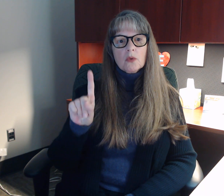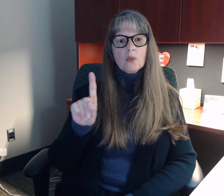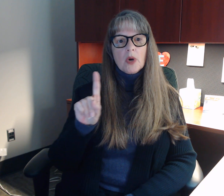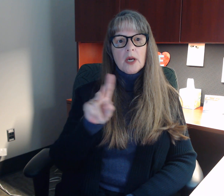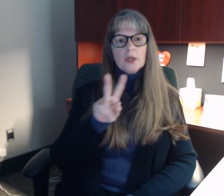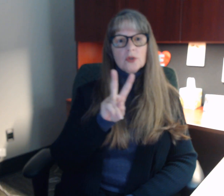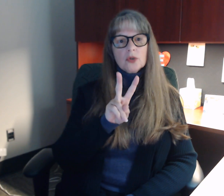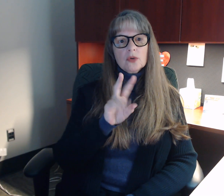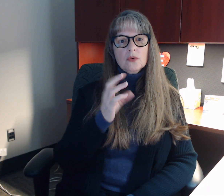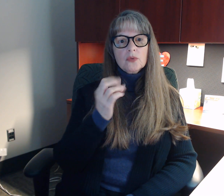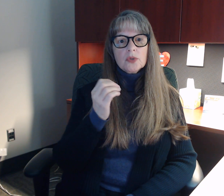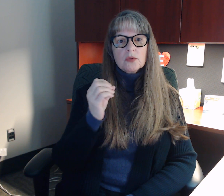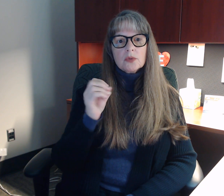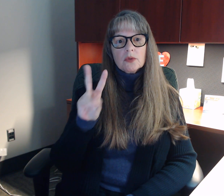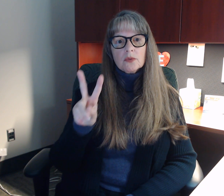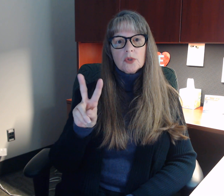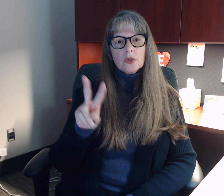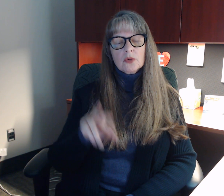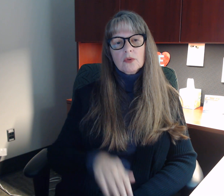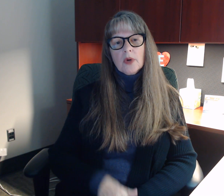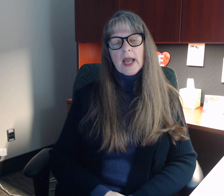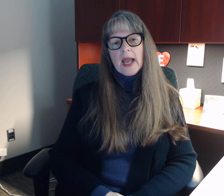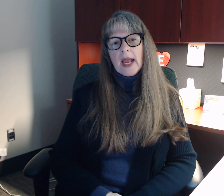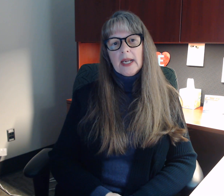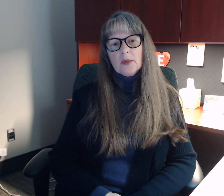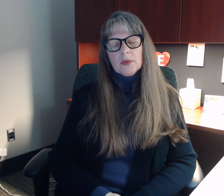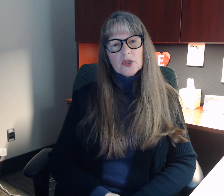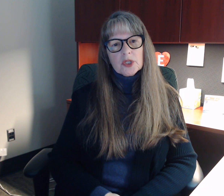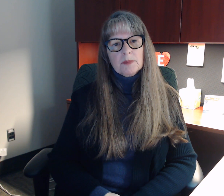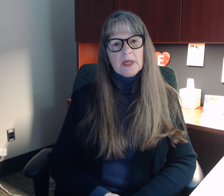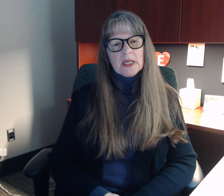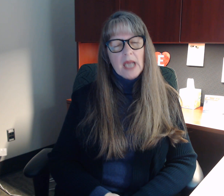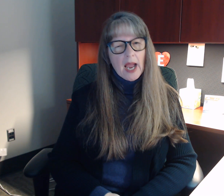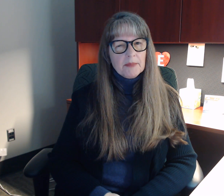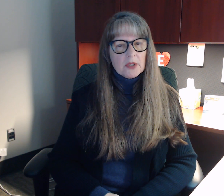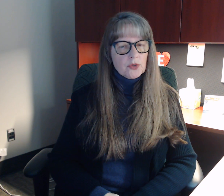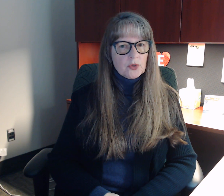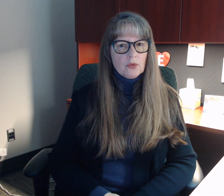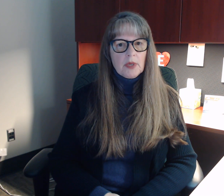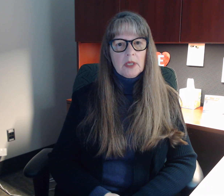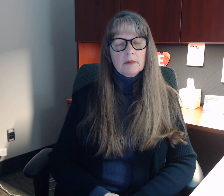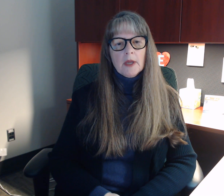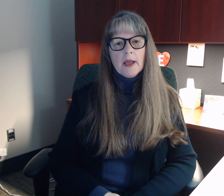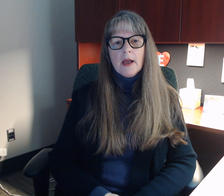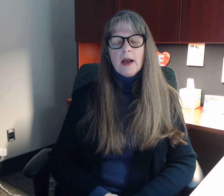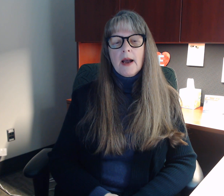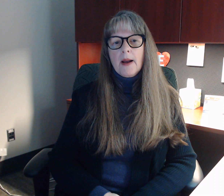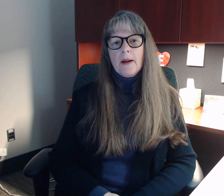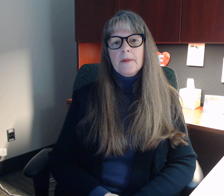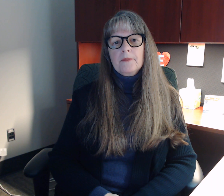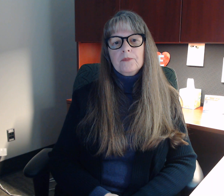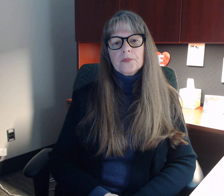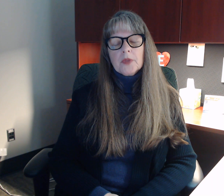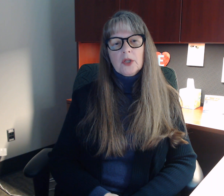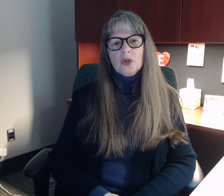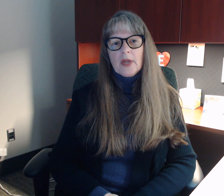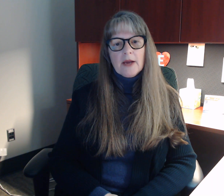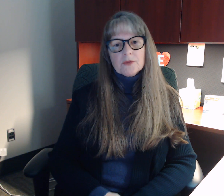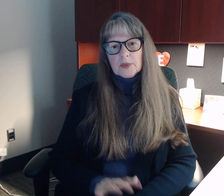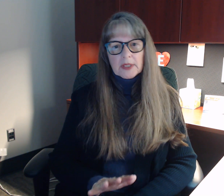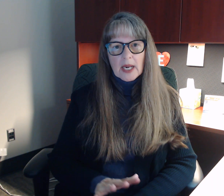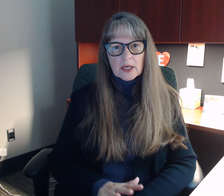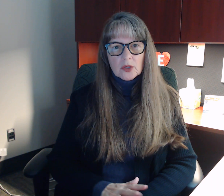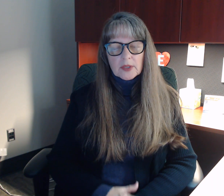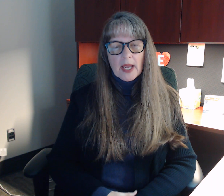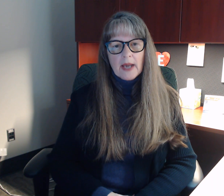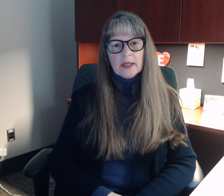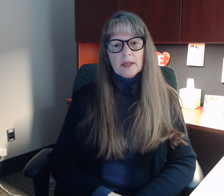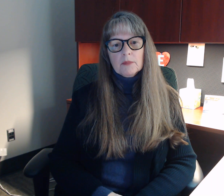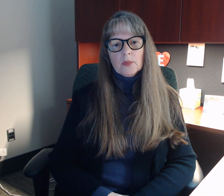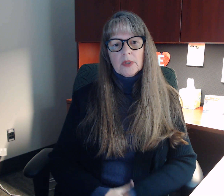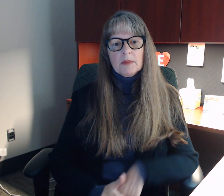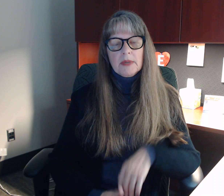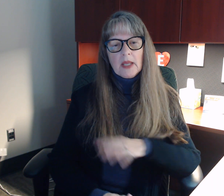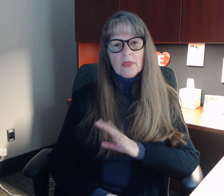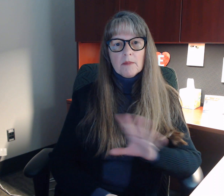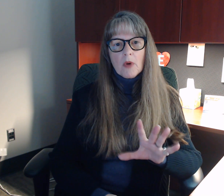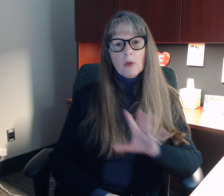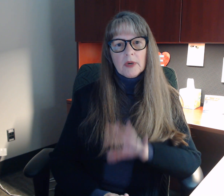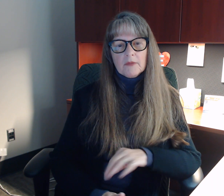2001, 2002, and it would just be time consuming. And you'd have to really kind of look at it and really be in the moment if that's what